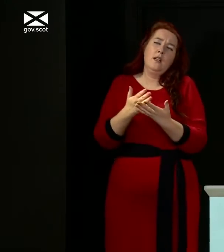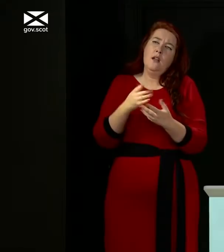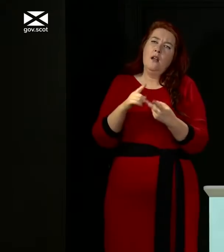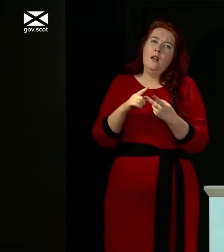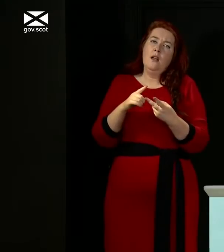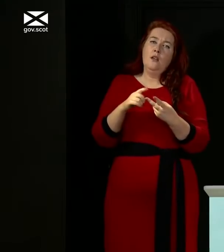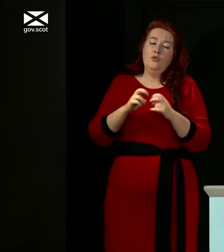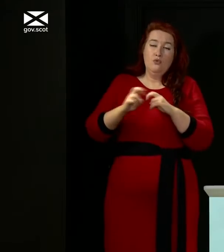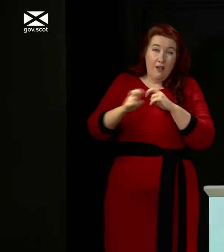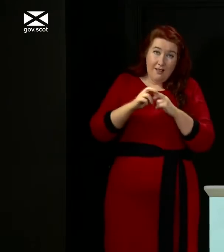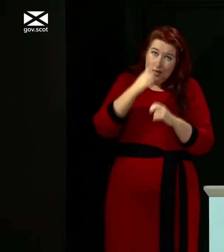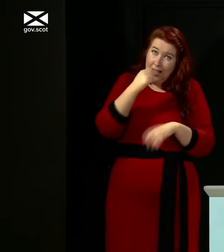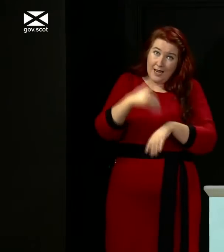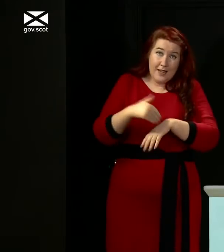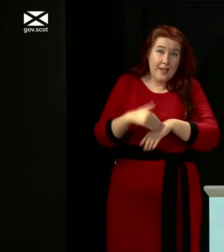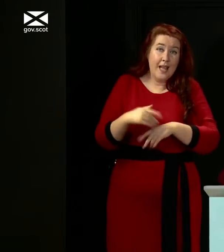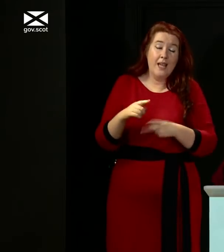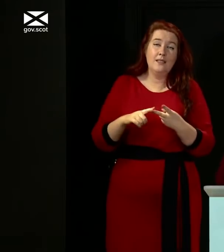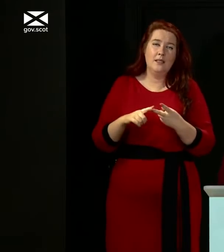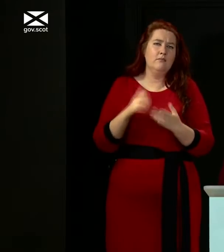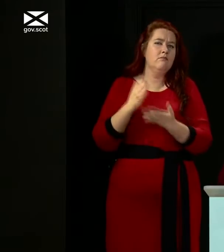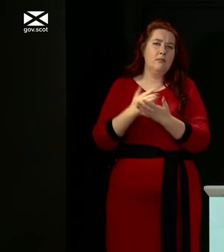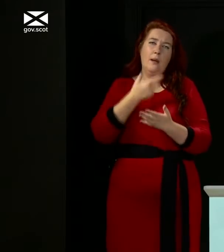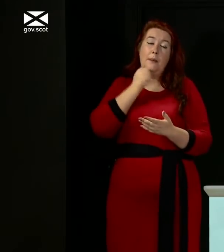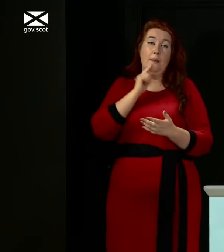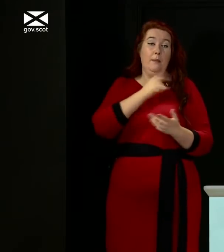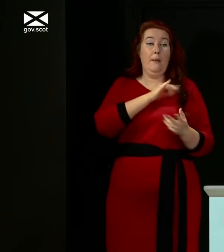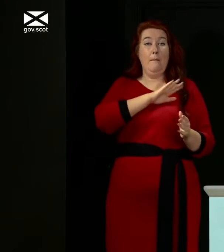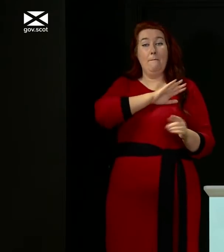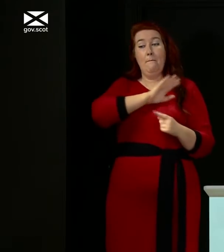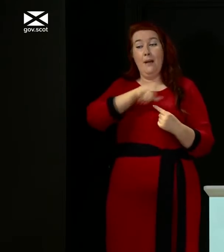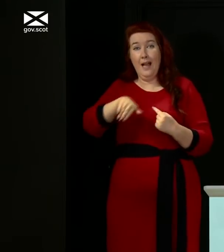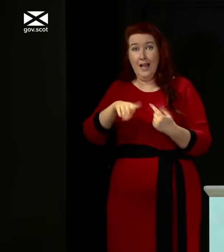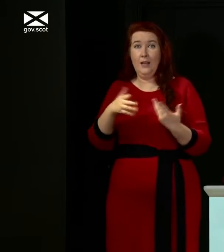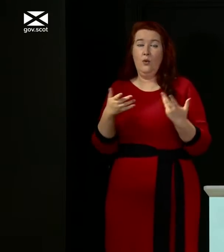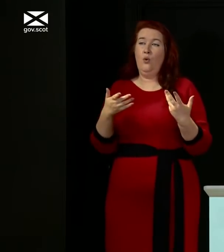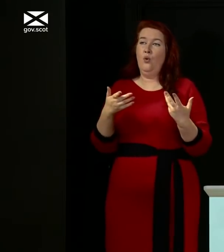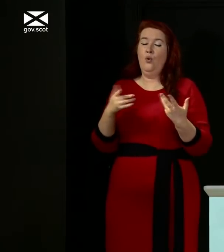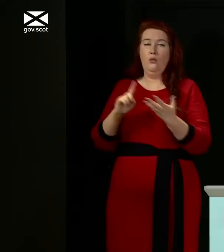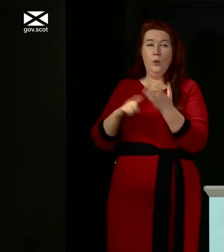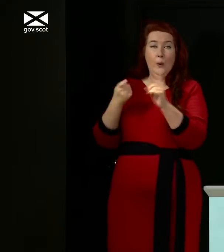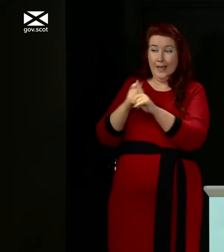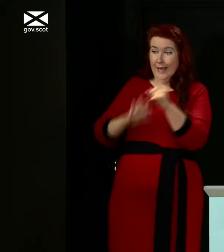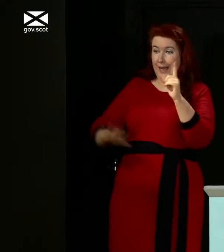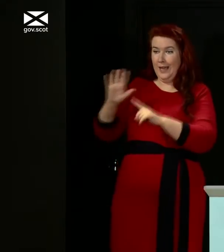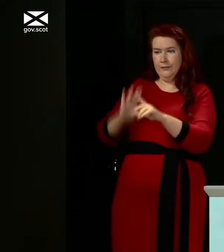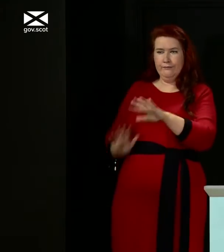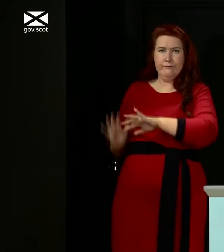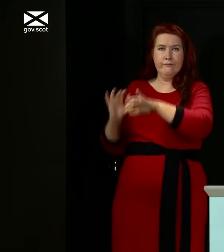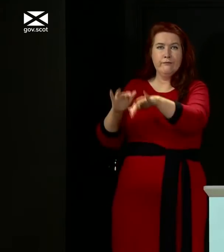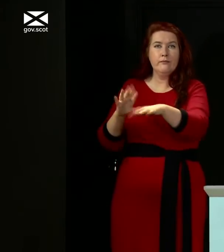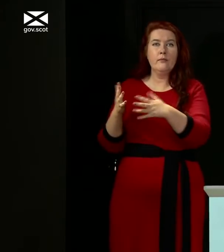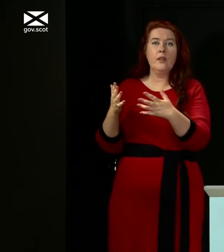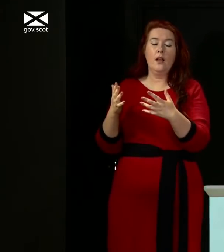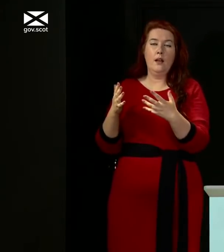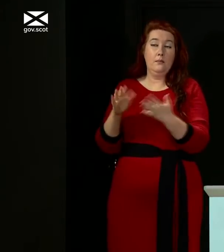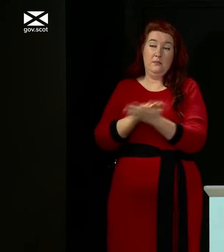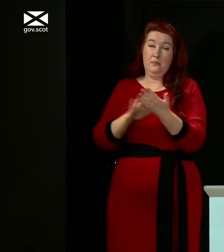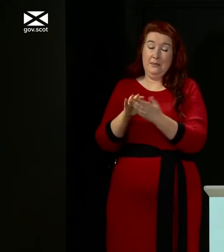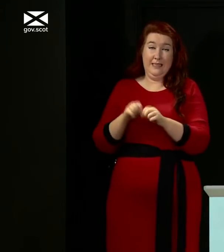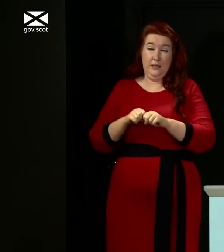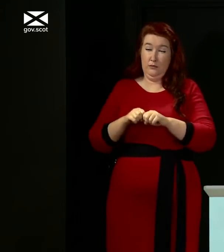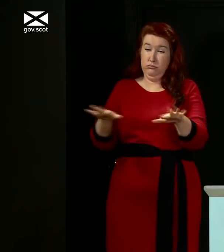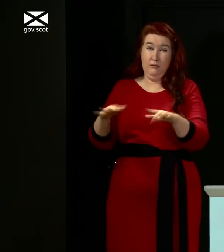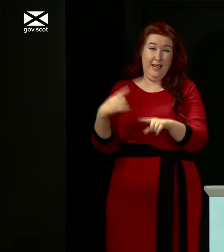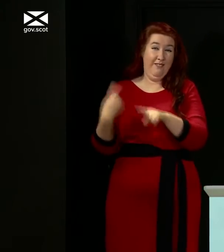travel related because people will have brought it either returning from elsewhere in the UK or coming from elsewhere in the UK, and it's spread